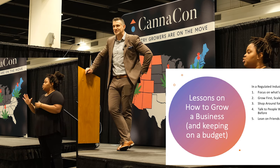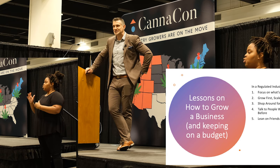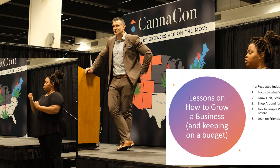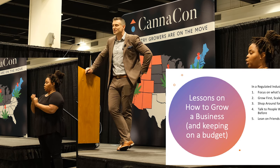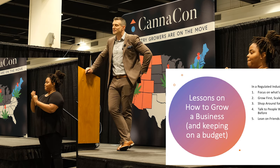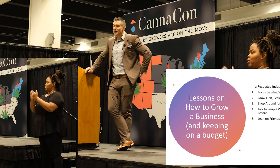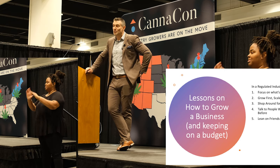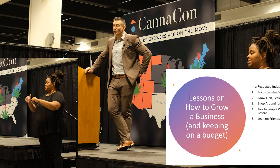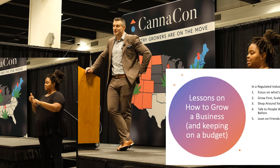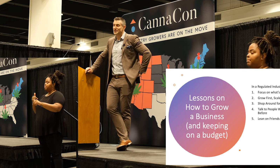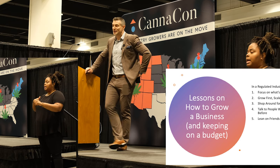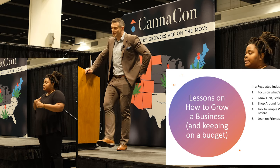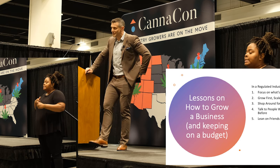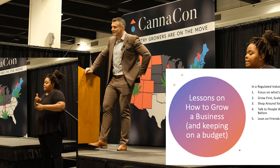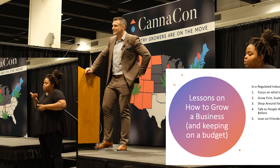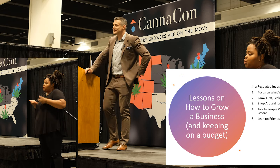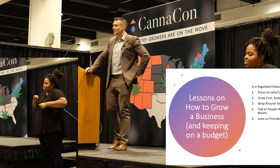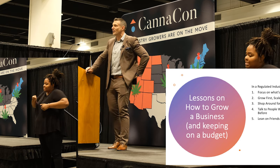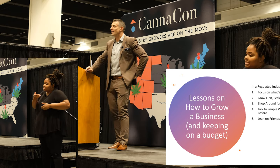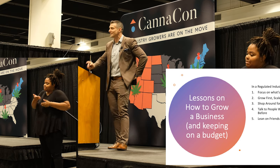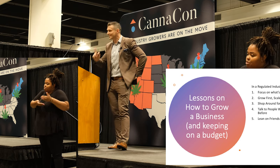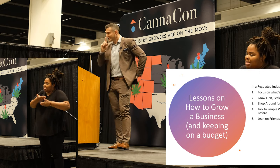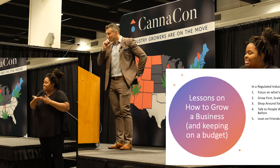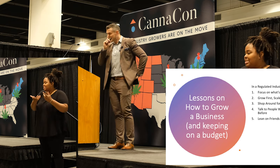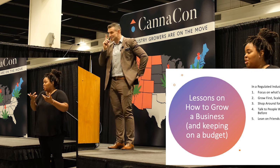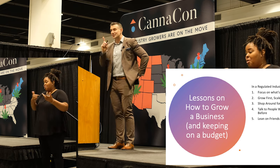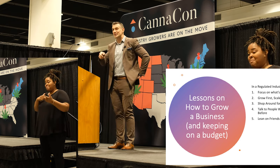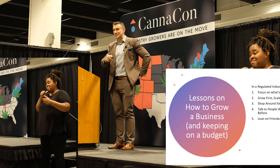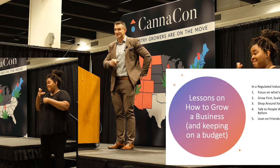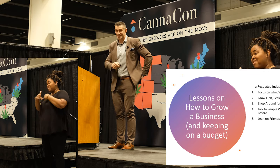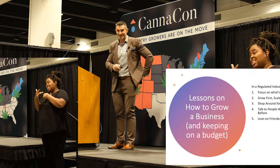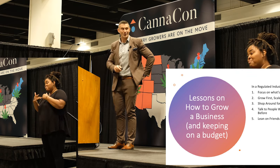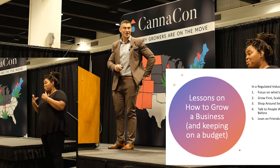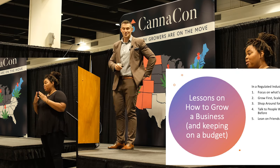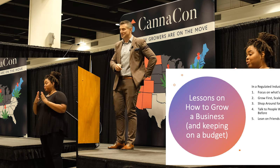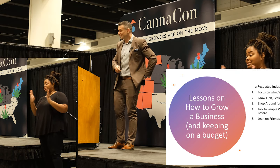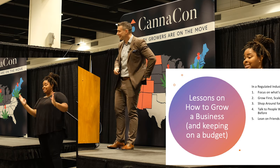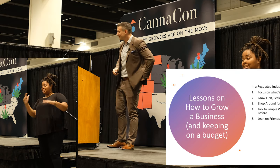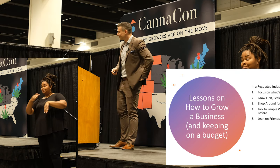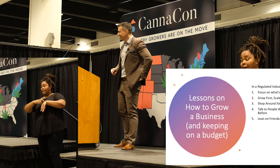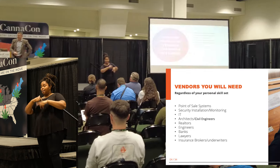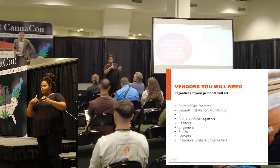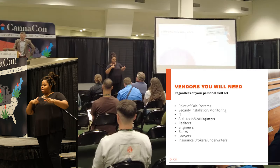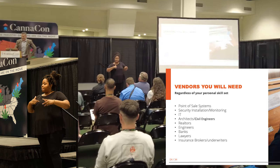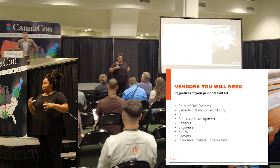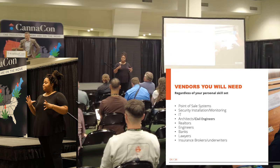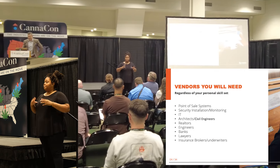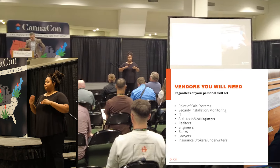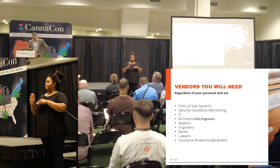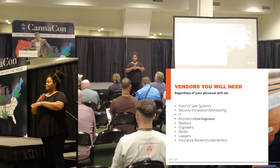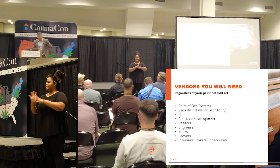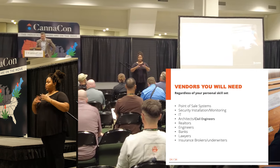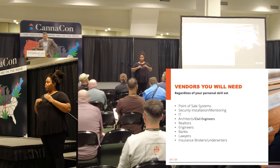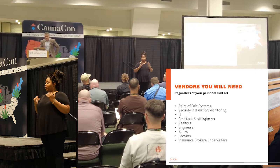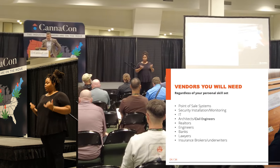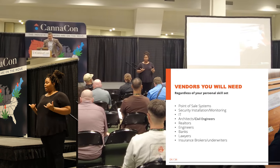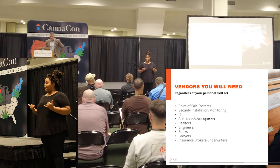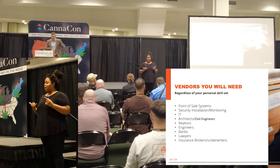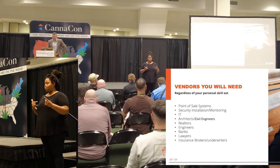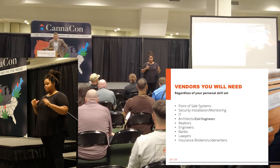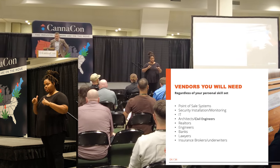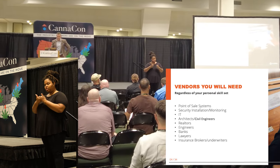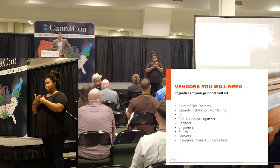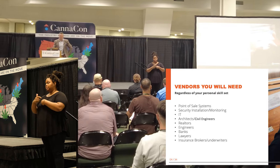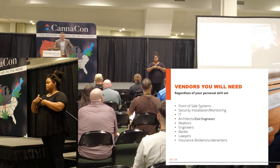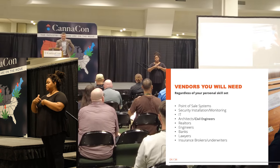this process, and you're going to be very poorly available for the next little while because you're going to be busy. You're an entrepreneur now, and it's going to be a very challenging